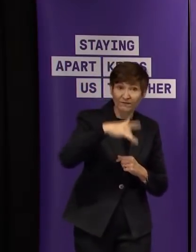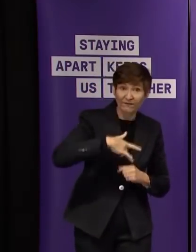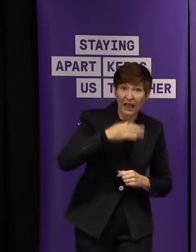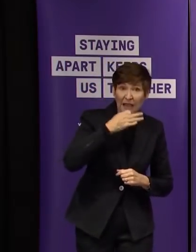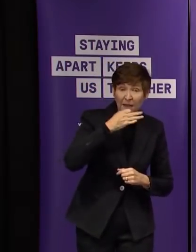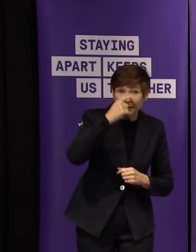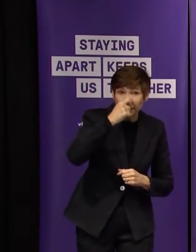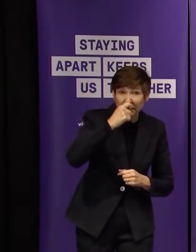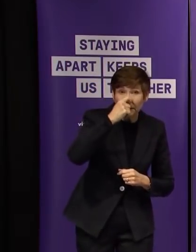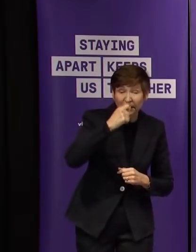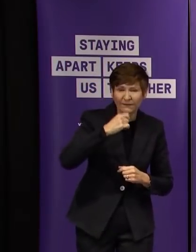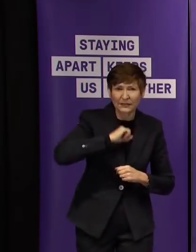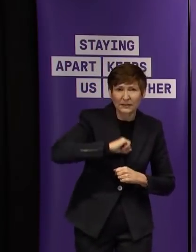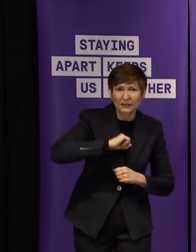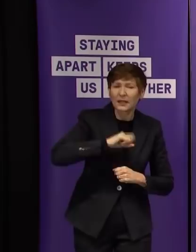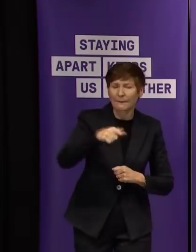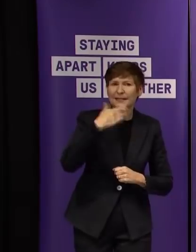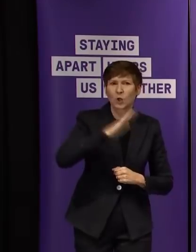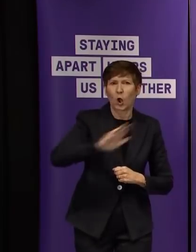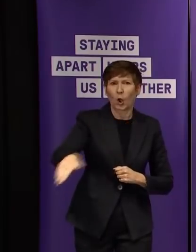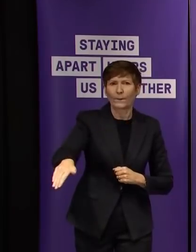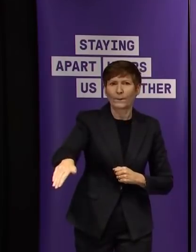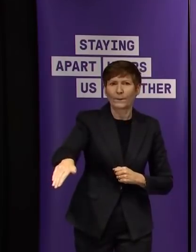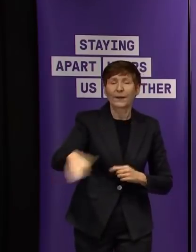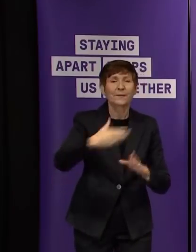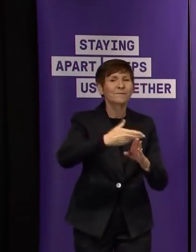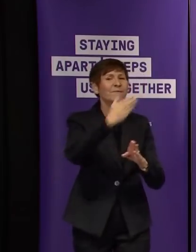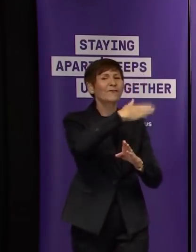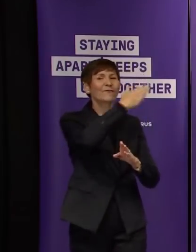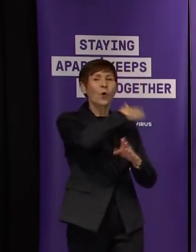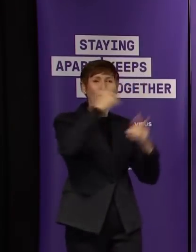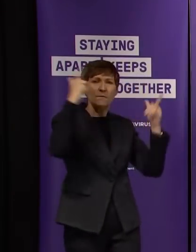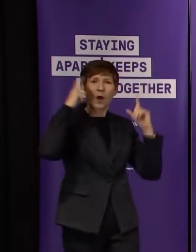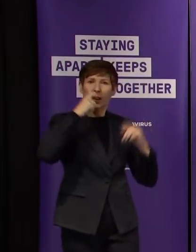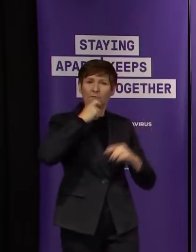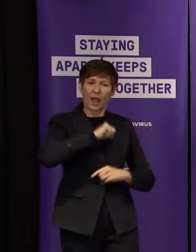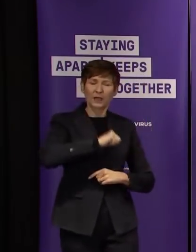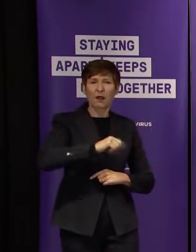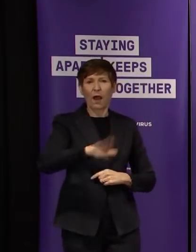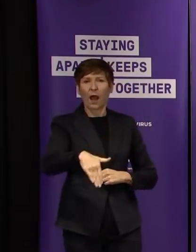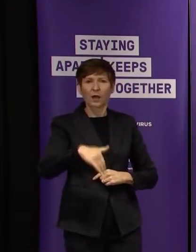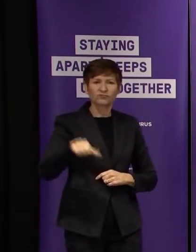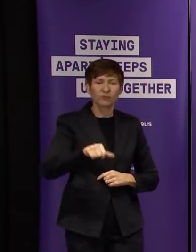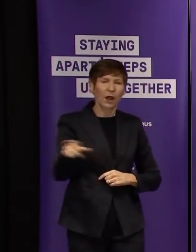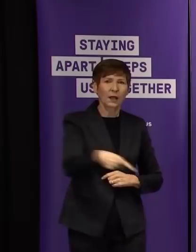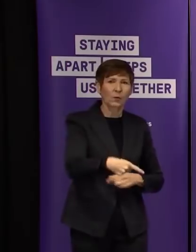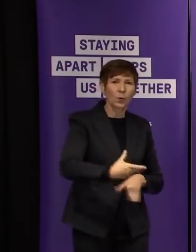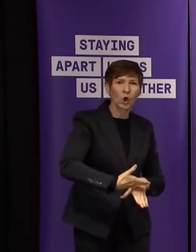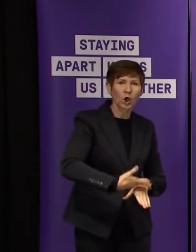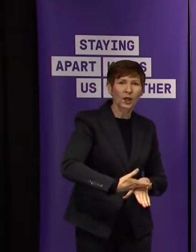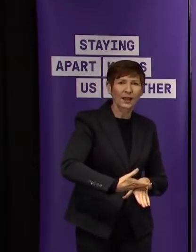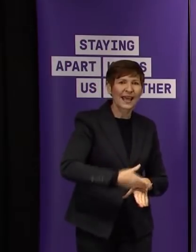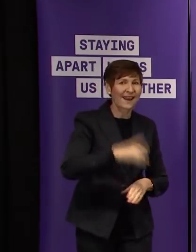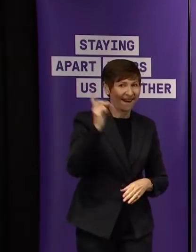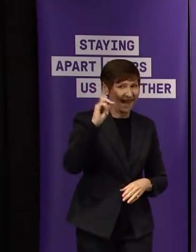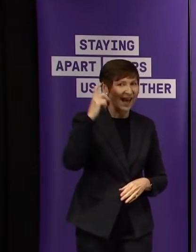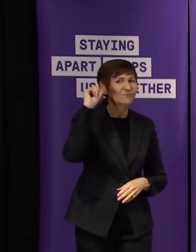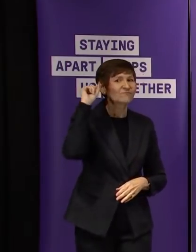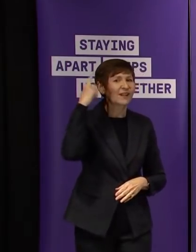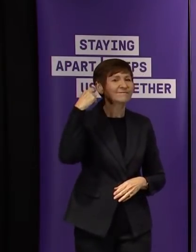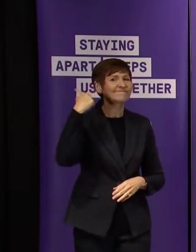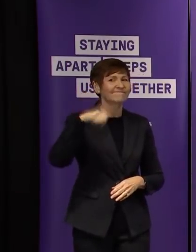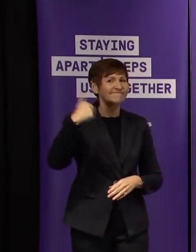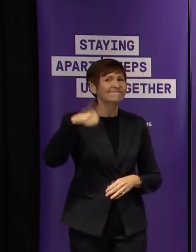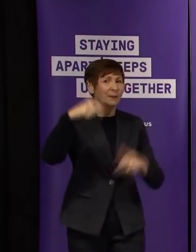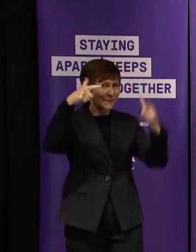many outbreaks or clusters have been prevented in that regard, but I think it's very significant, and I think it's pretty clear that industry is doing